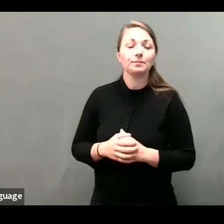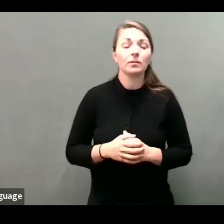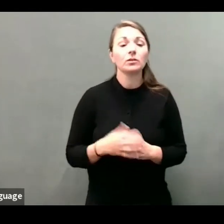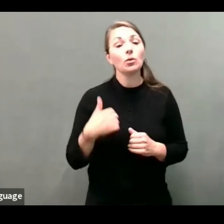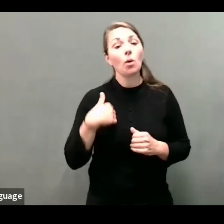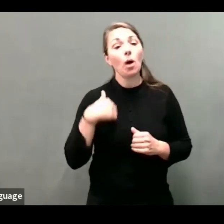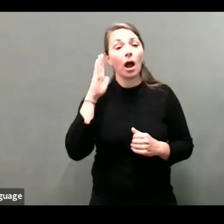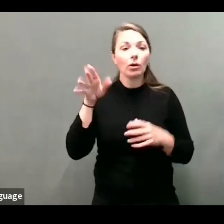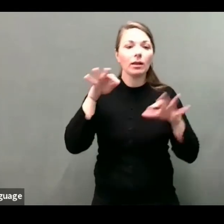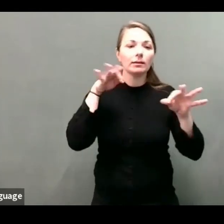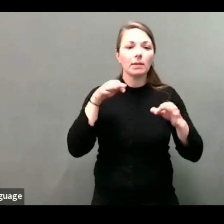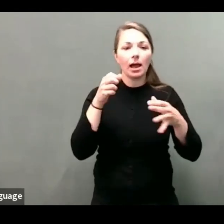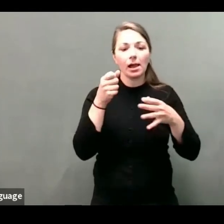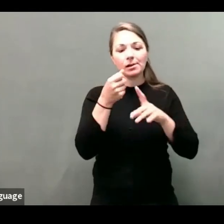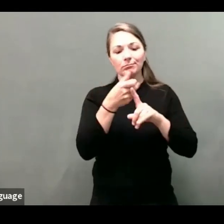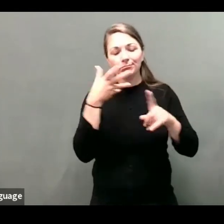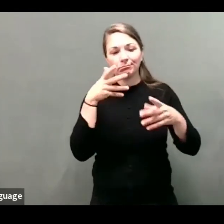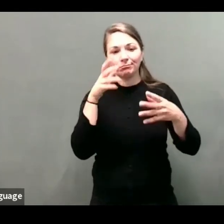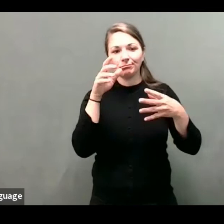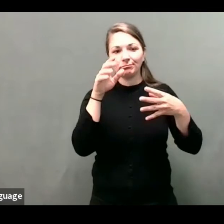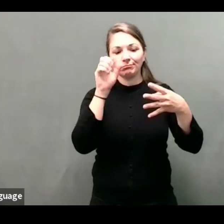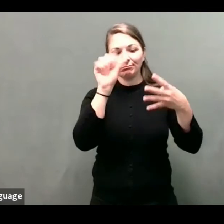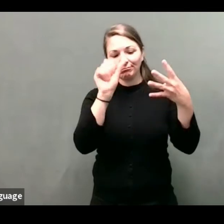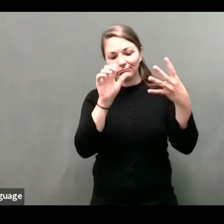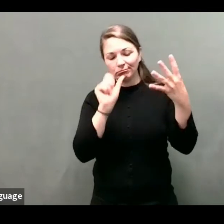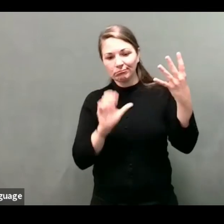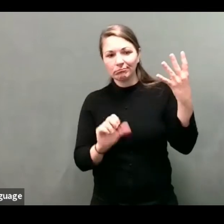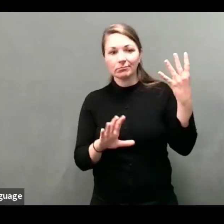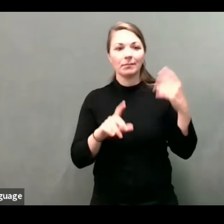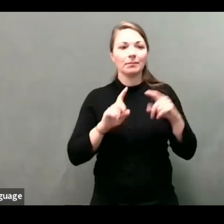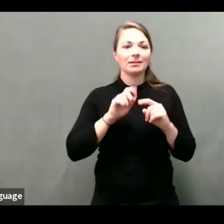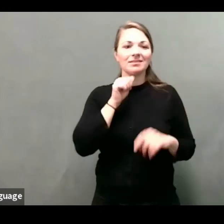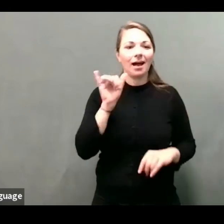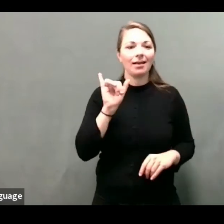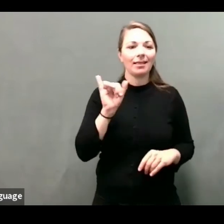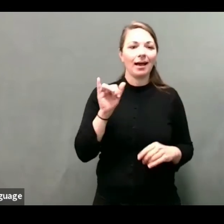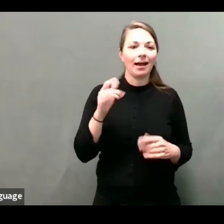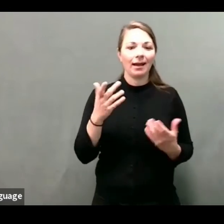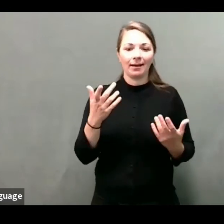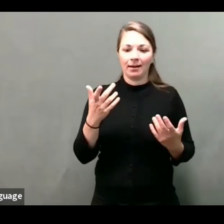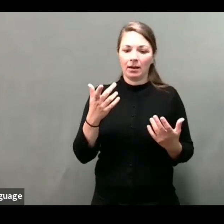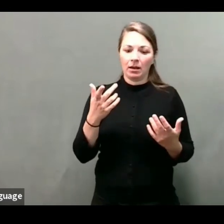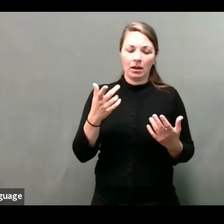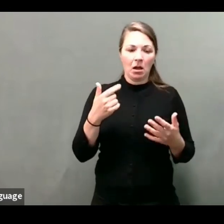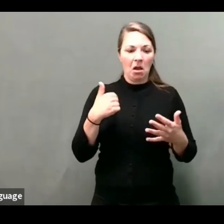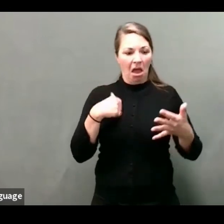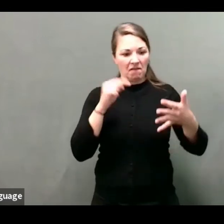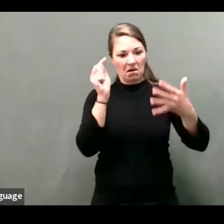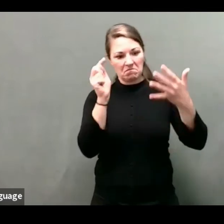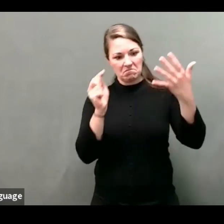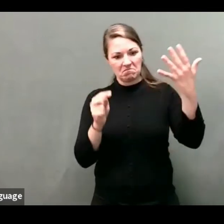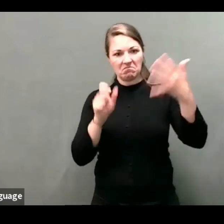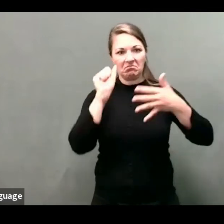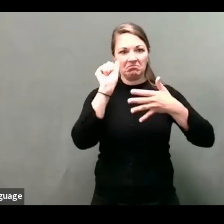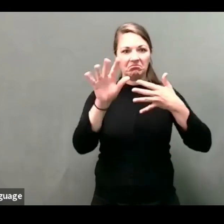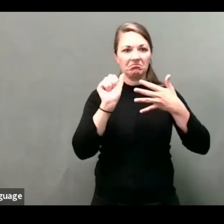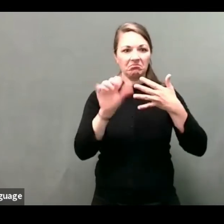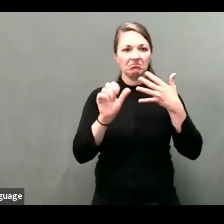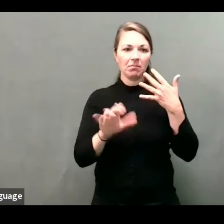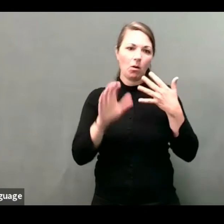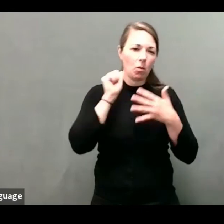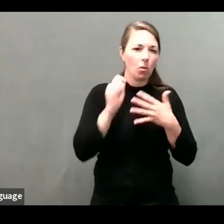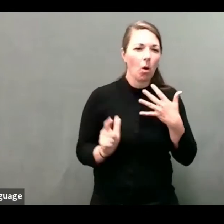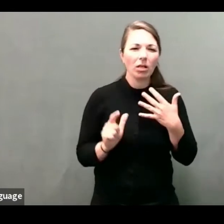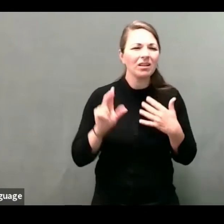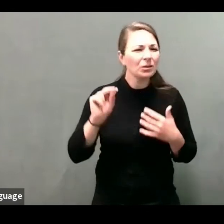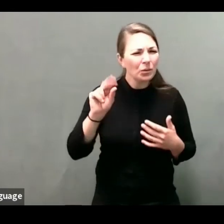it's not like, you're choosing one off a menu and you get what you get. It's more that this kind of describes a spectrum